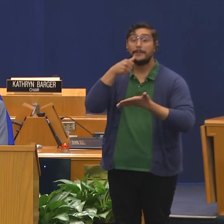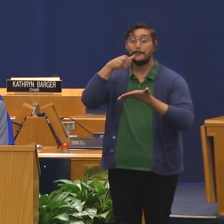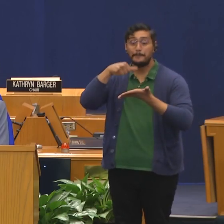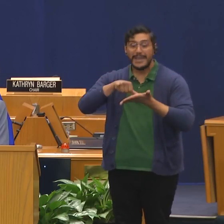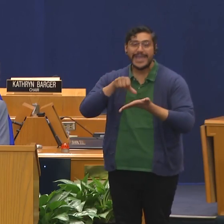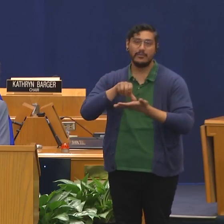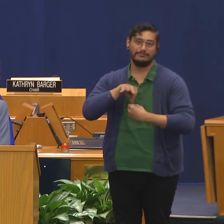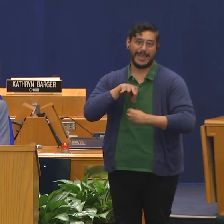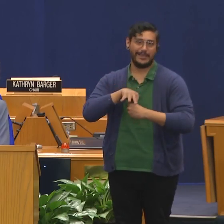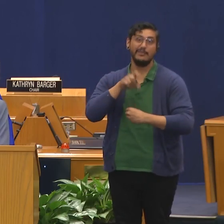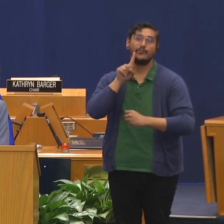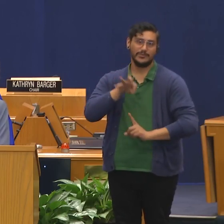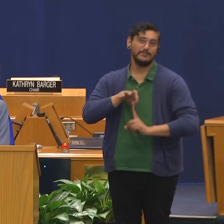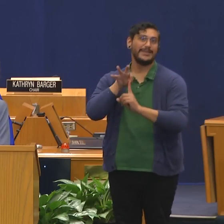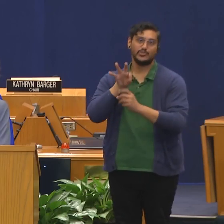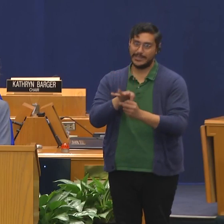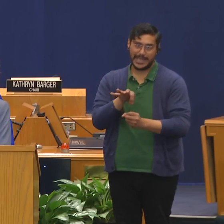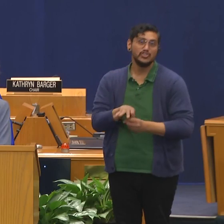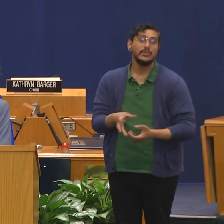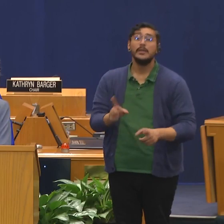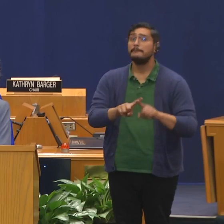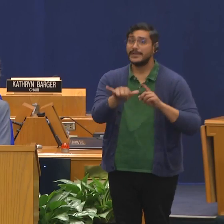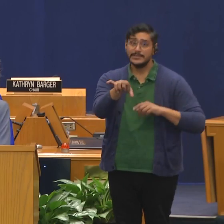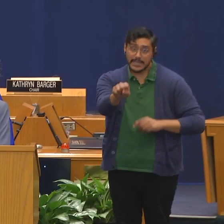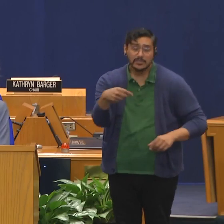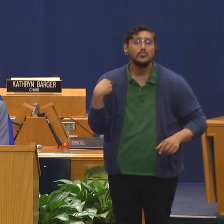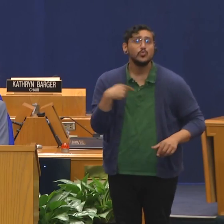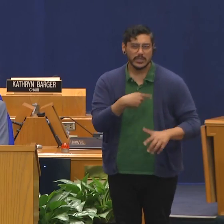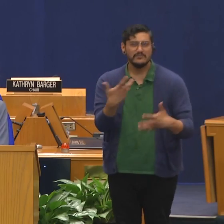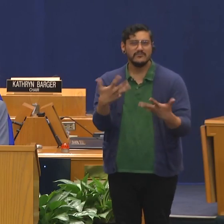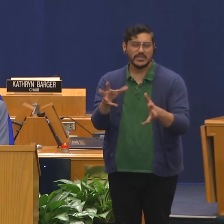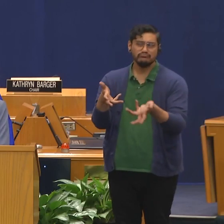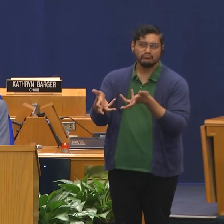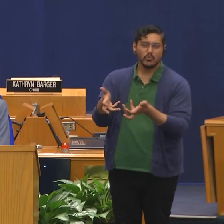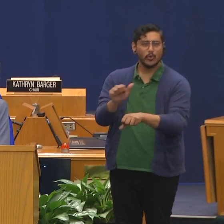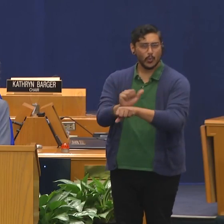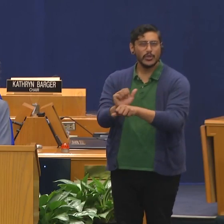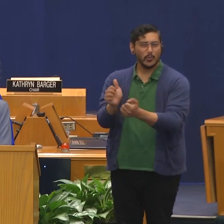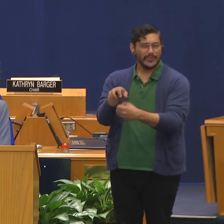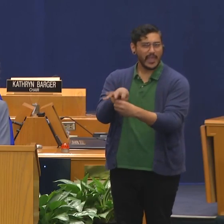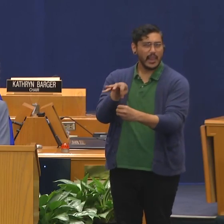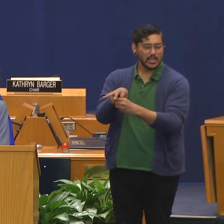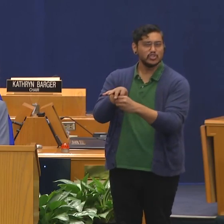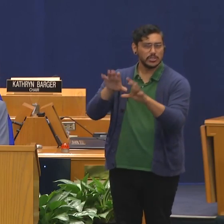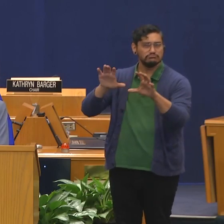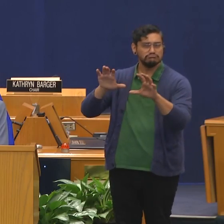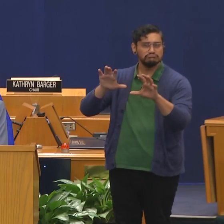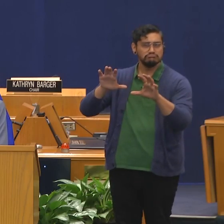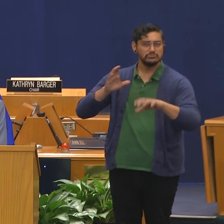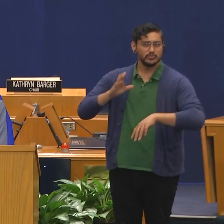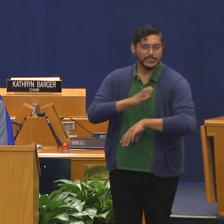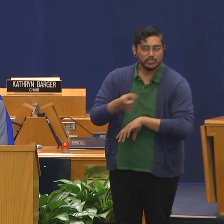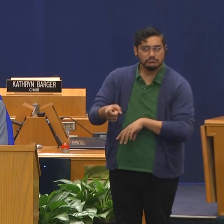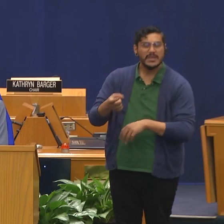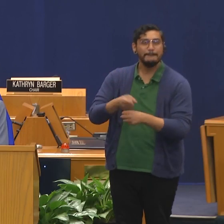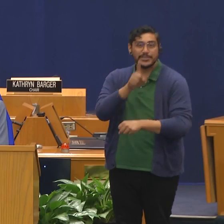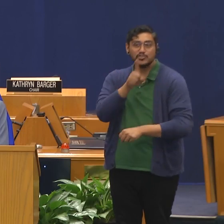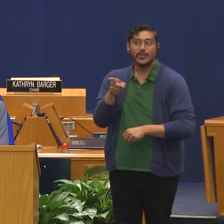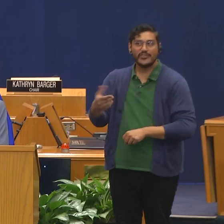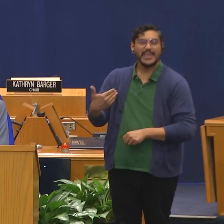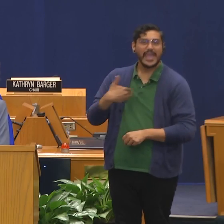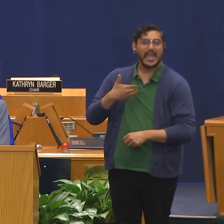ballots for the special elections. But yes, we've been working really closely with the Election Commission to make sure that, in fact, they have the best